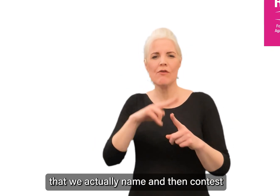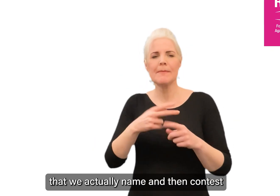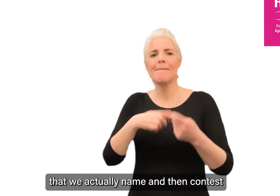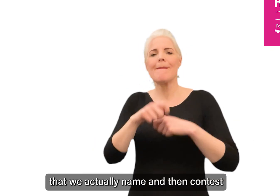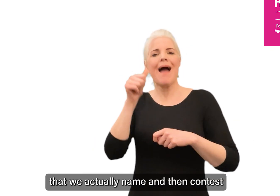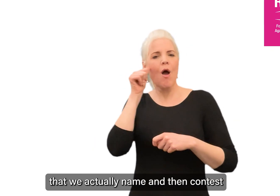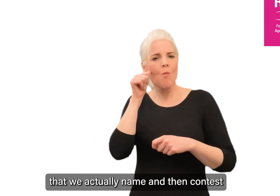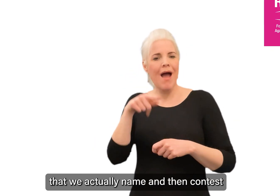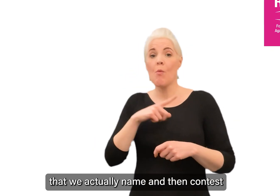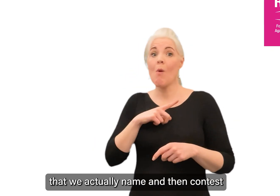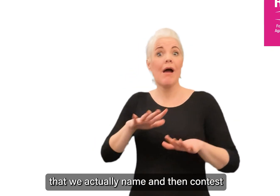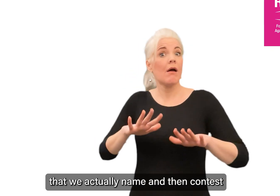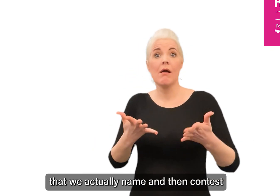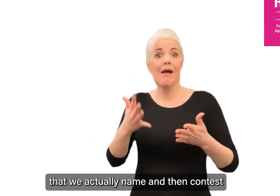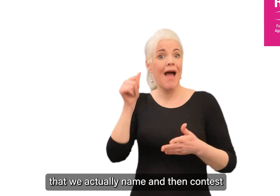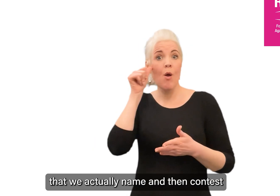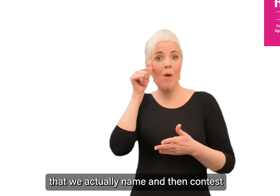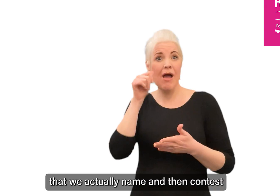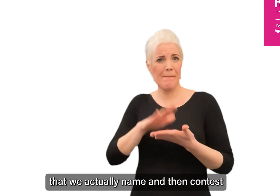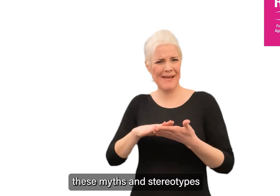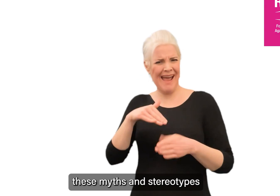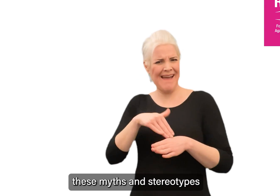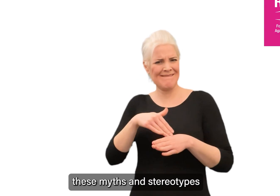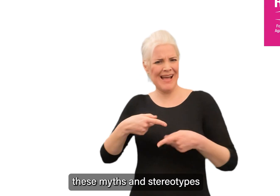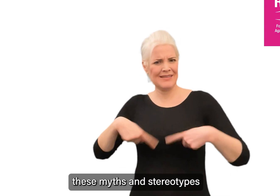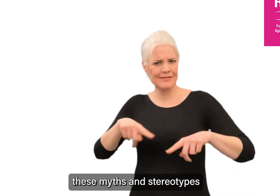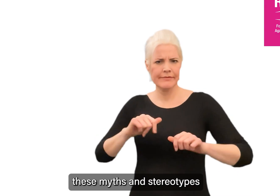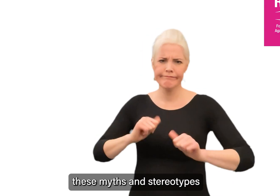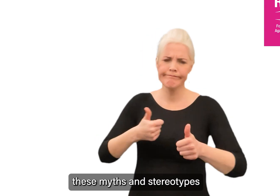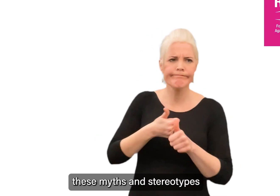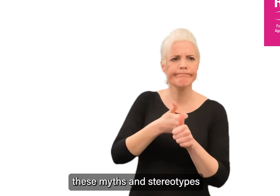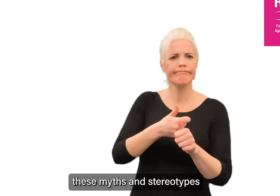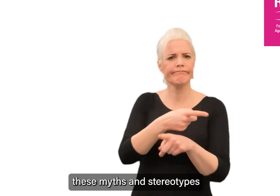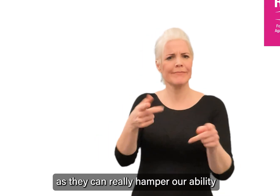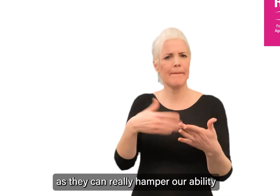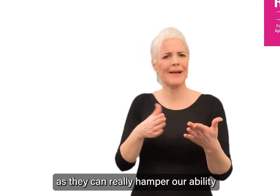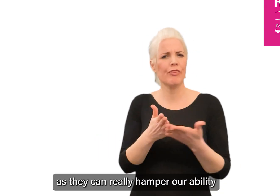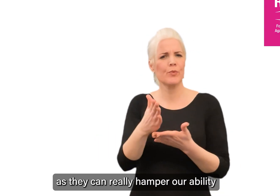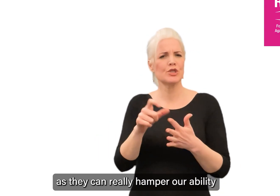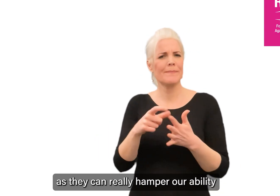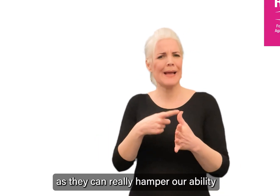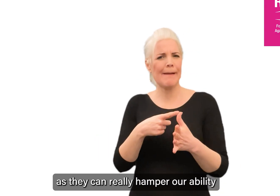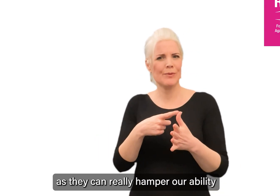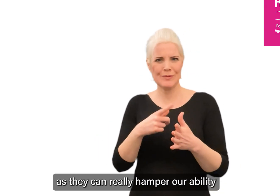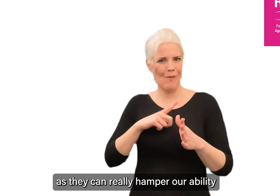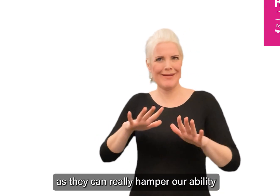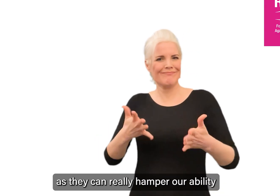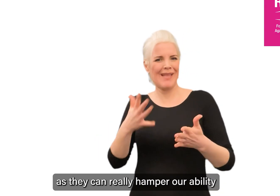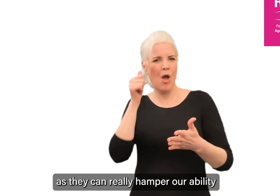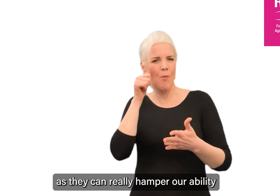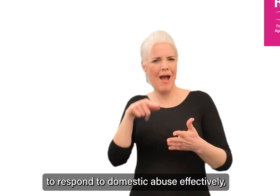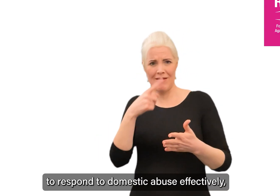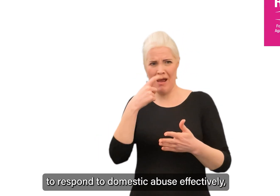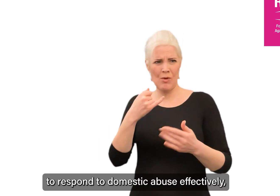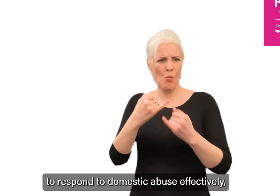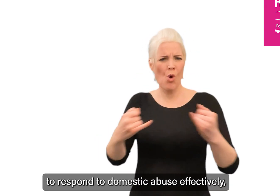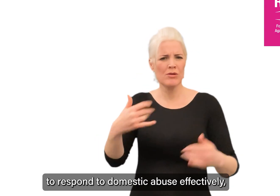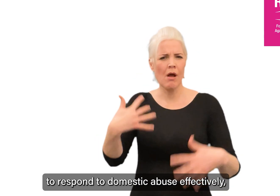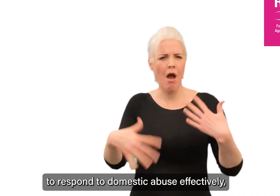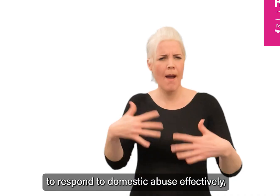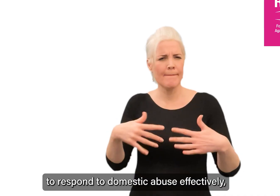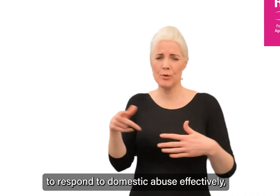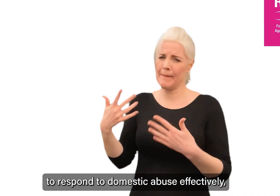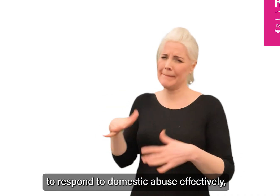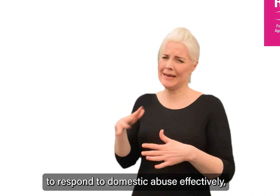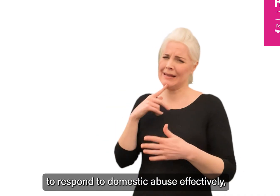we actually name and then contest these myths and stereotypes, as they can really hamper our ability to respond